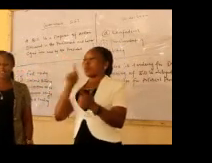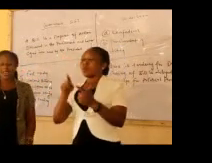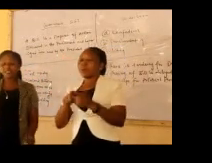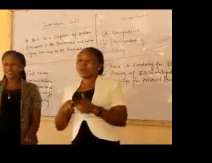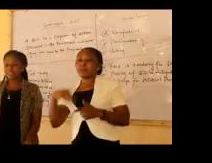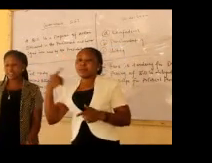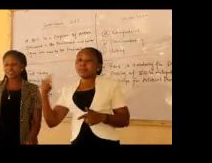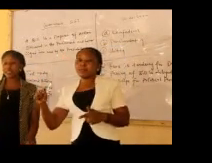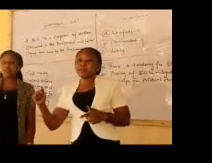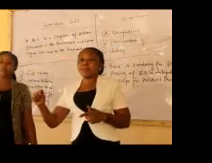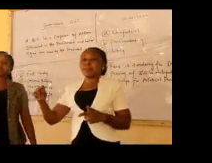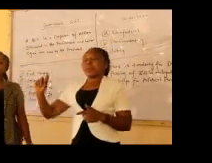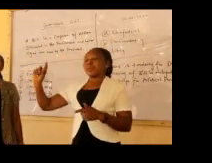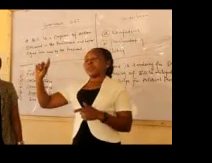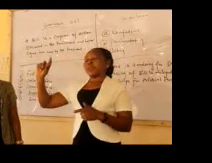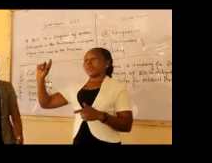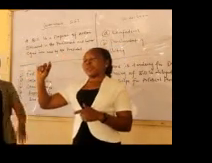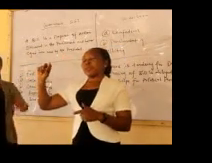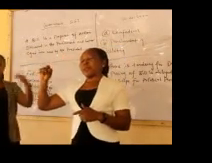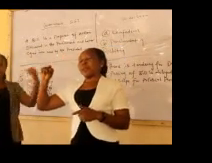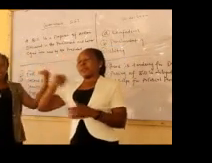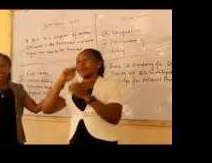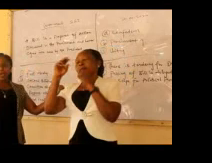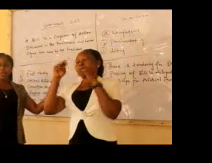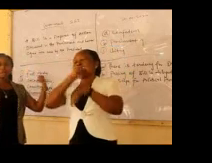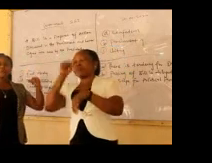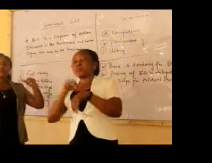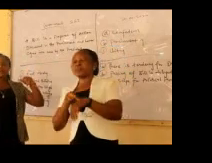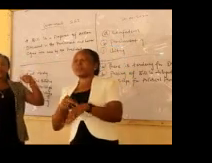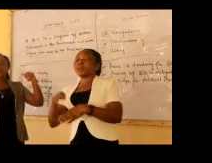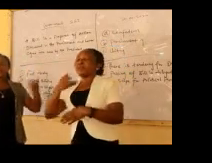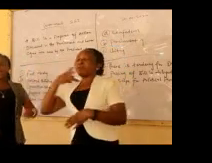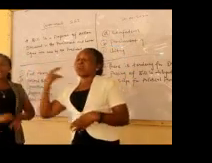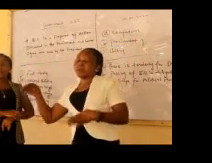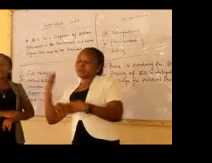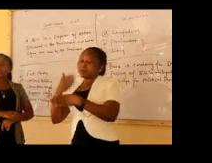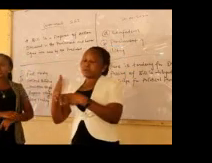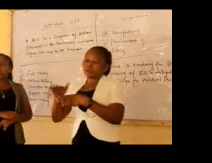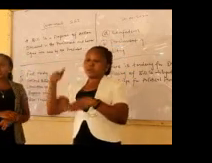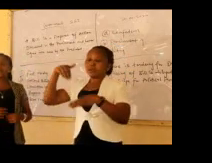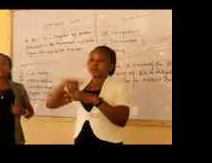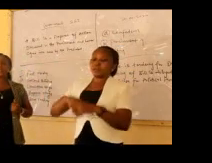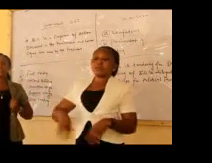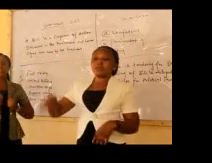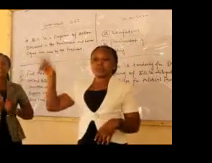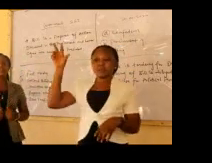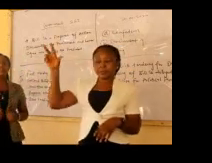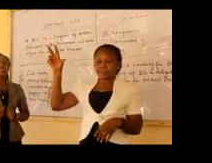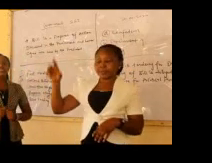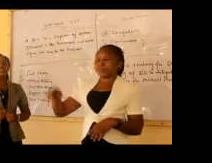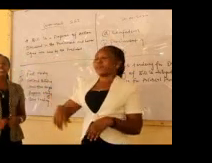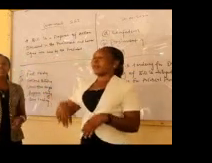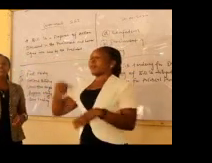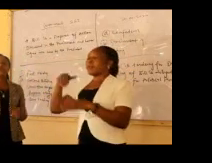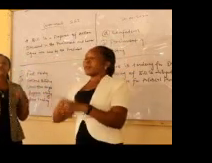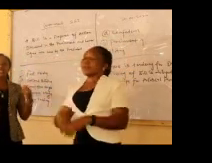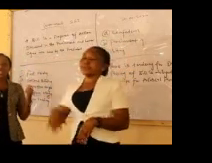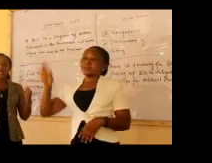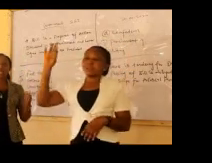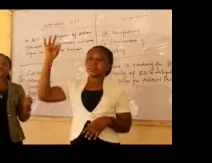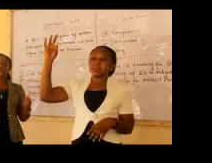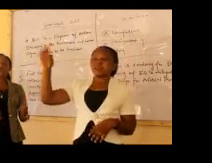year 1939. And then you also tell them that in 1946